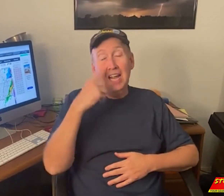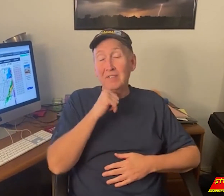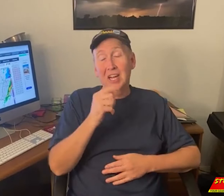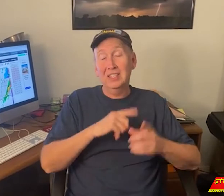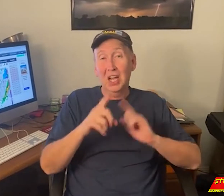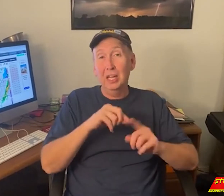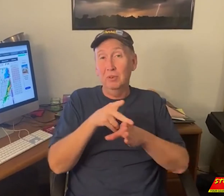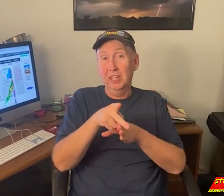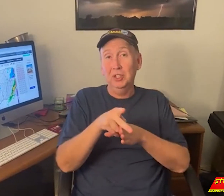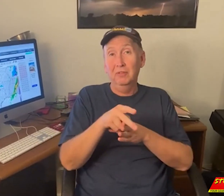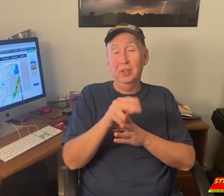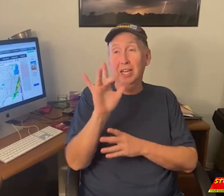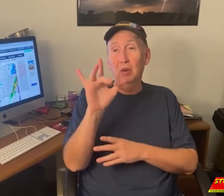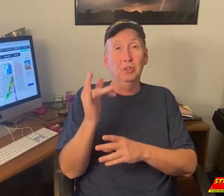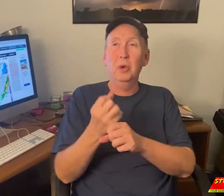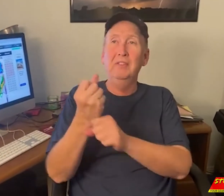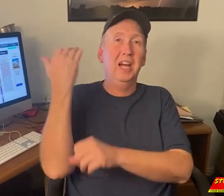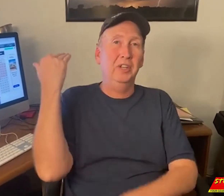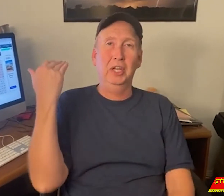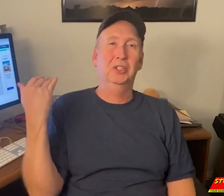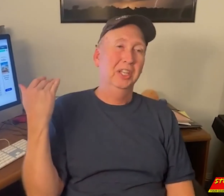have not signed professionally for like over 25 years.